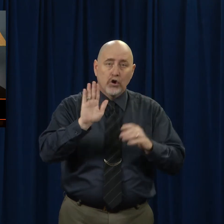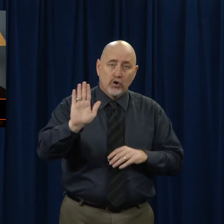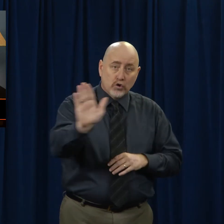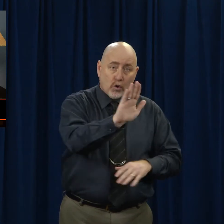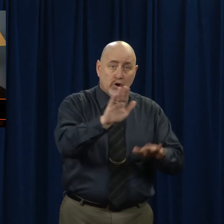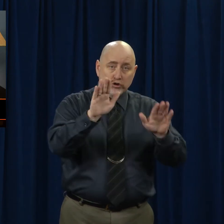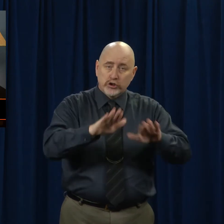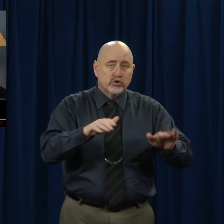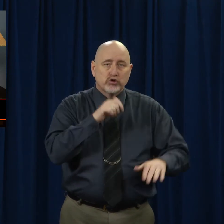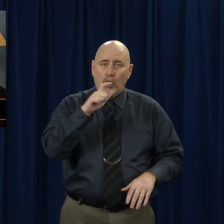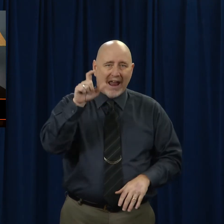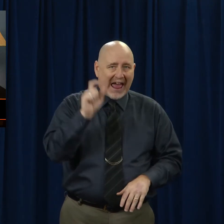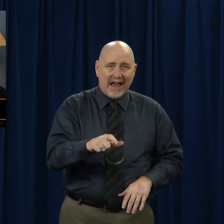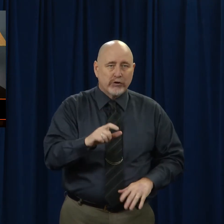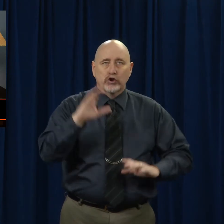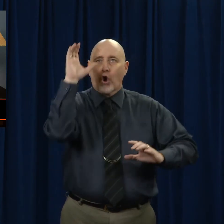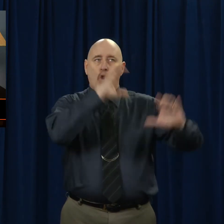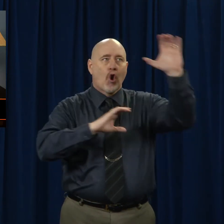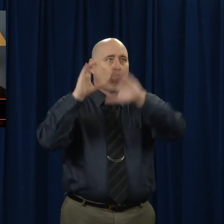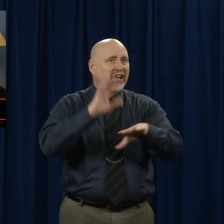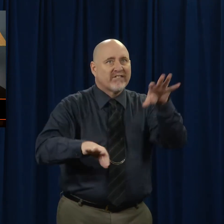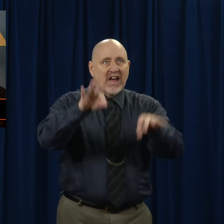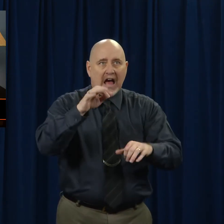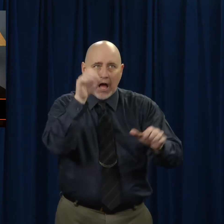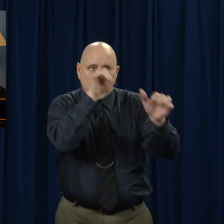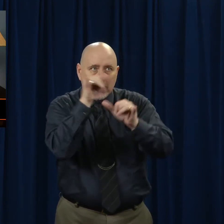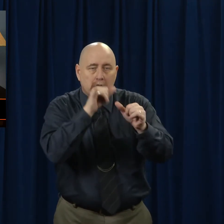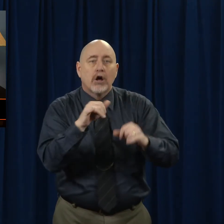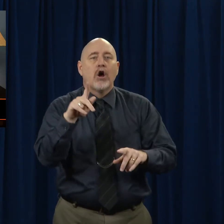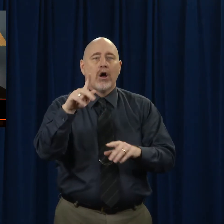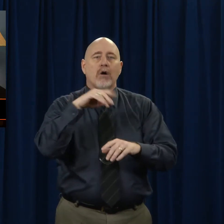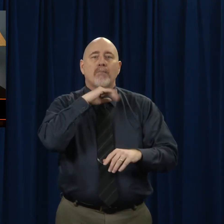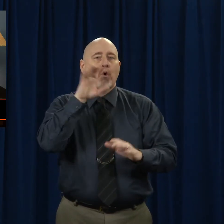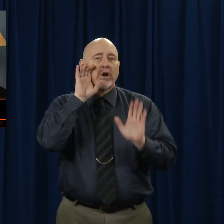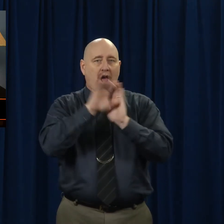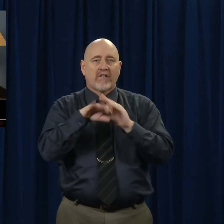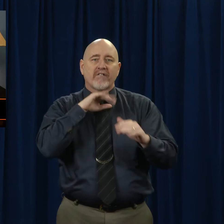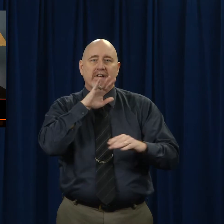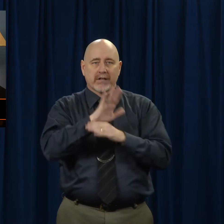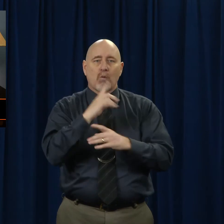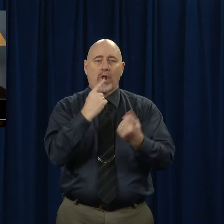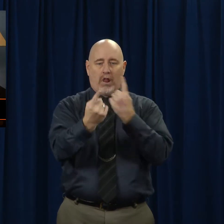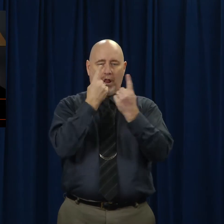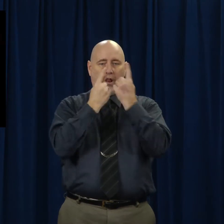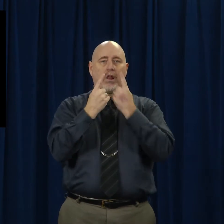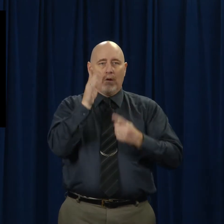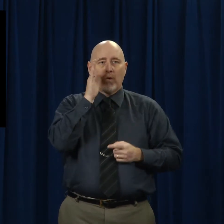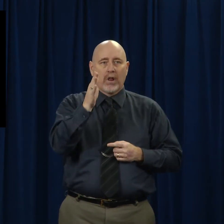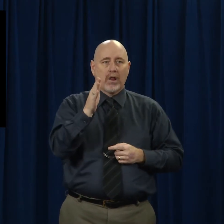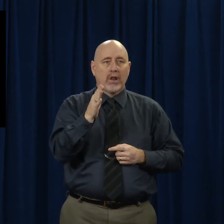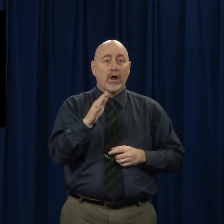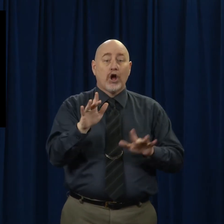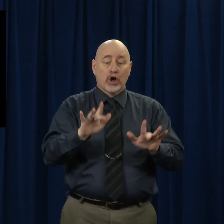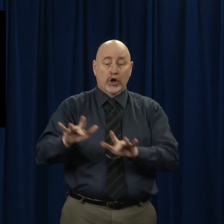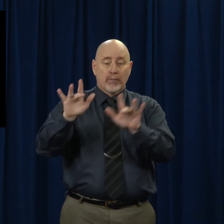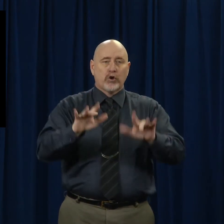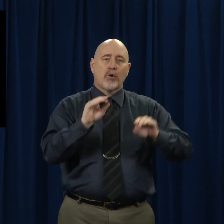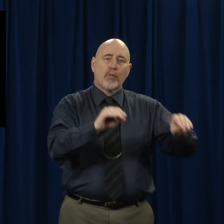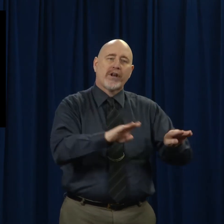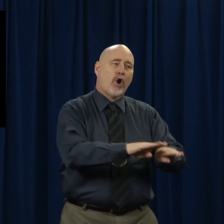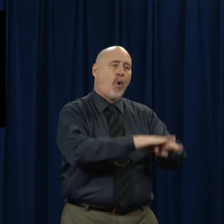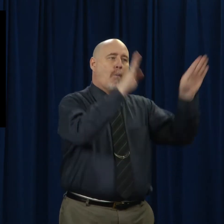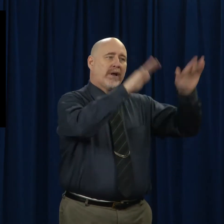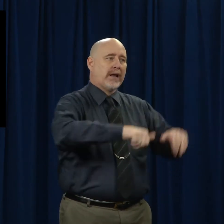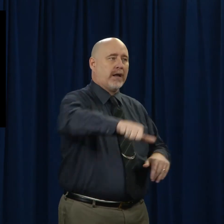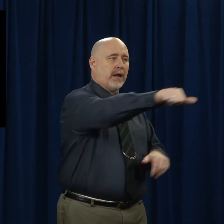your children don't have to go looking for pornography. Pornography is going to come looking for them. Put your computer in a